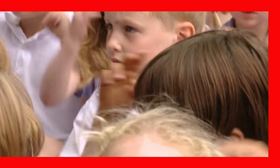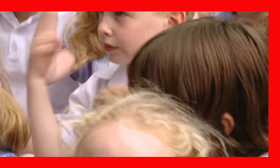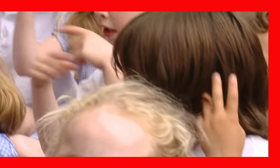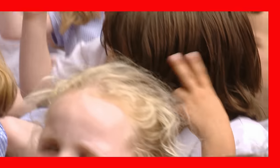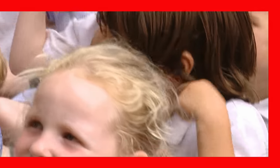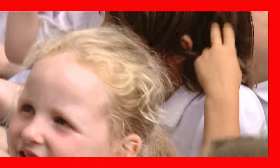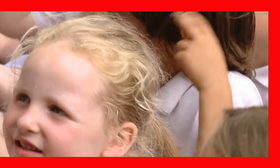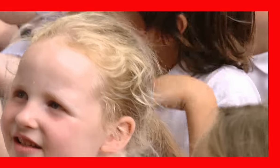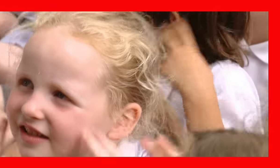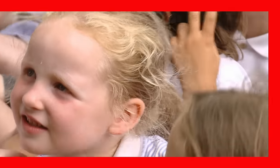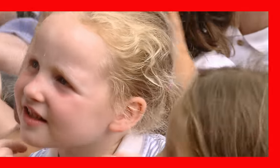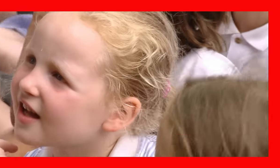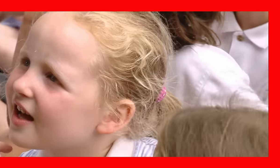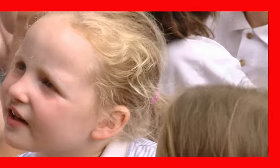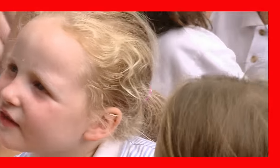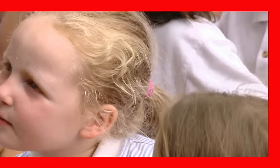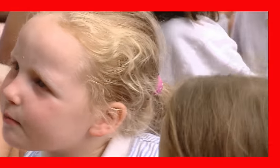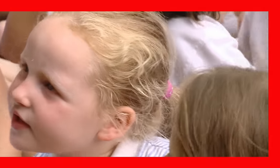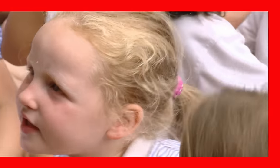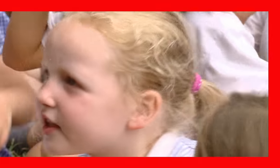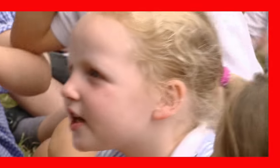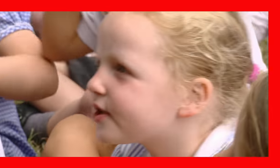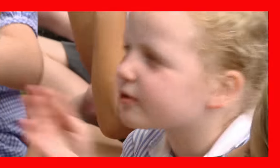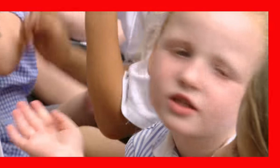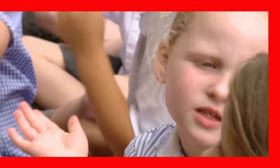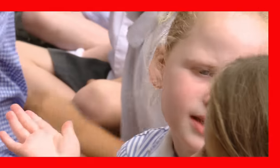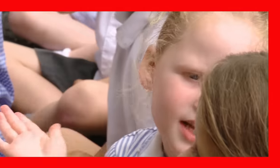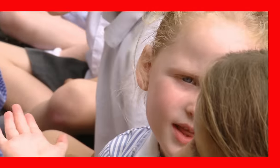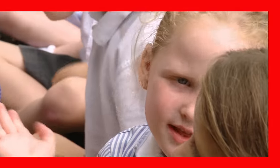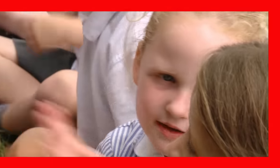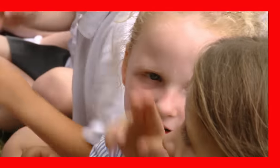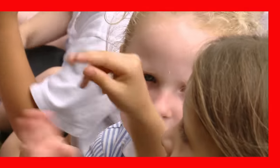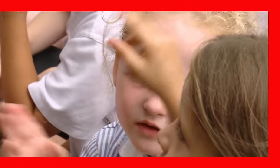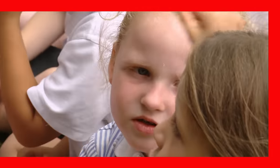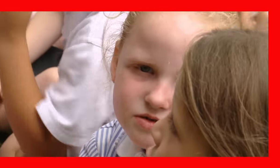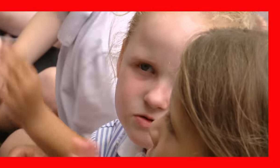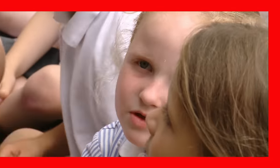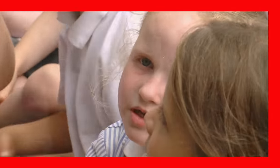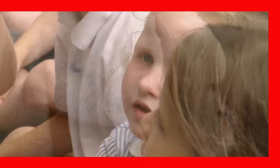whiskers And he swished it and he swashed it And the fly flew away